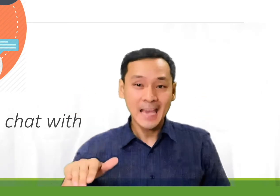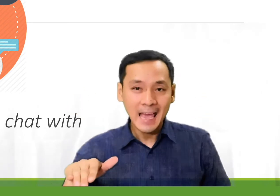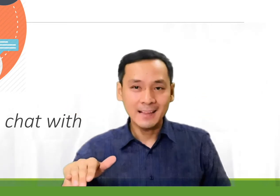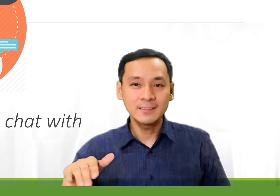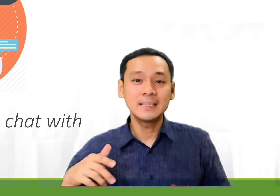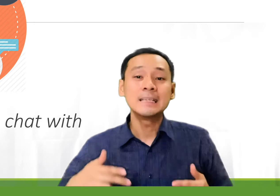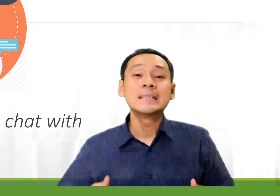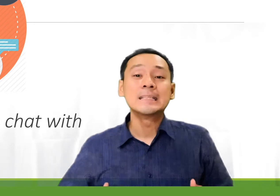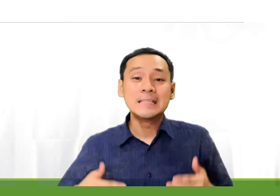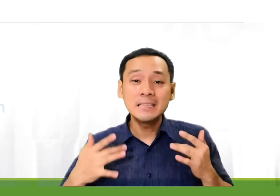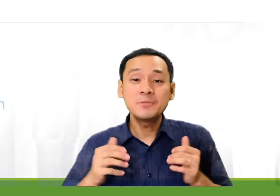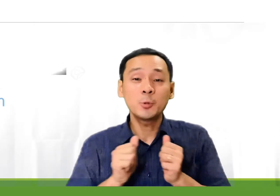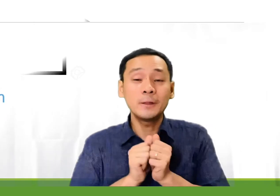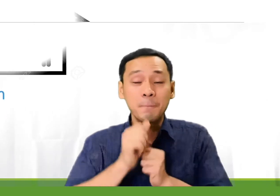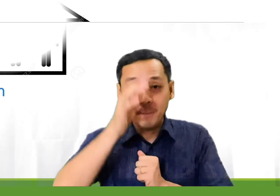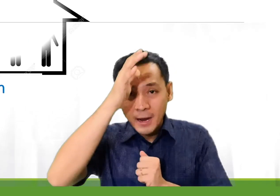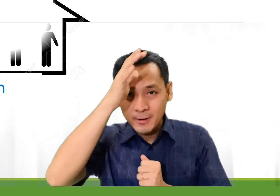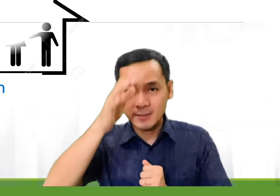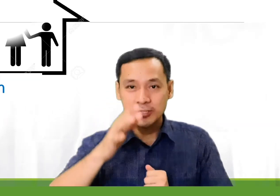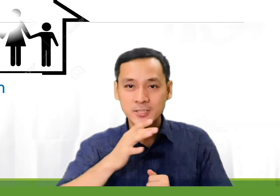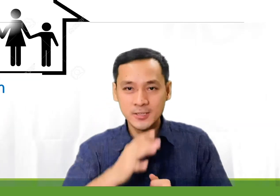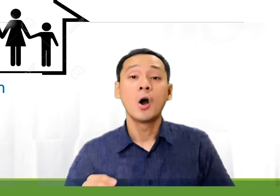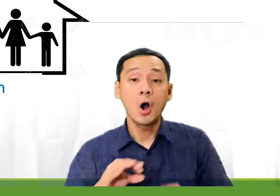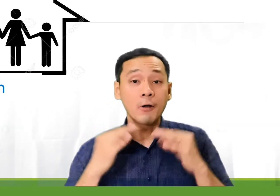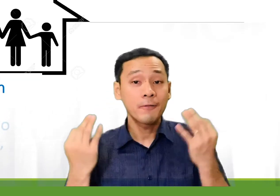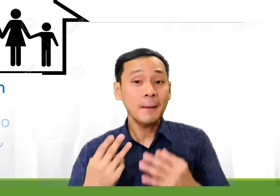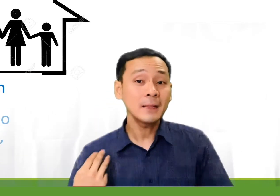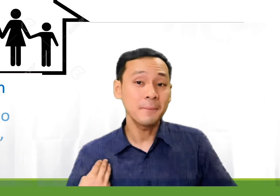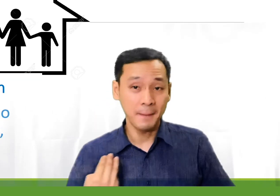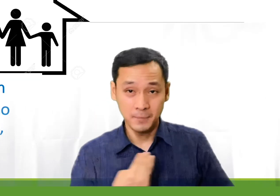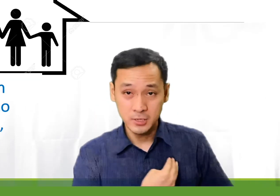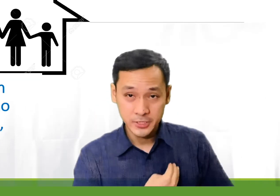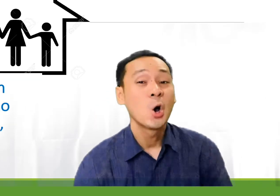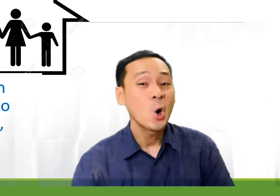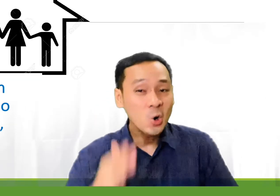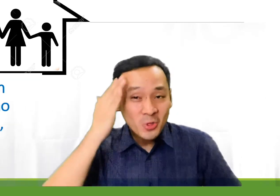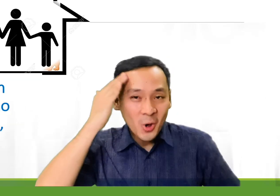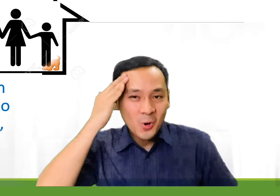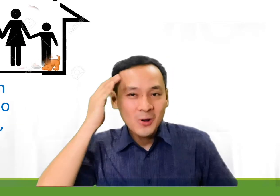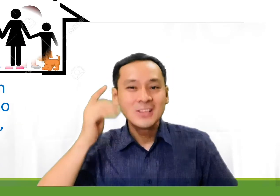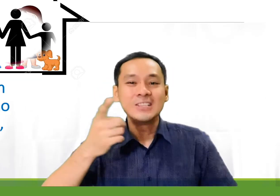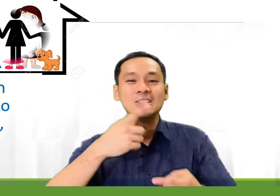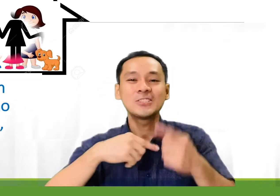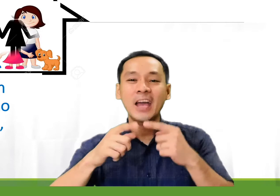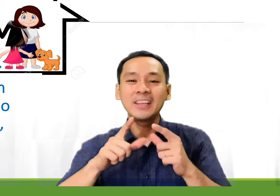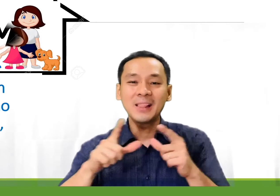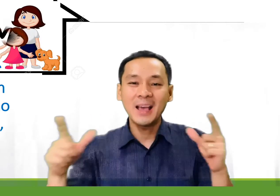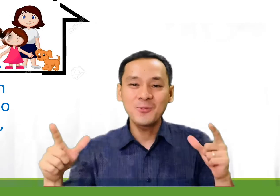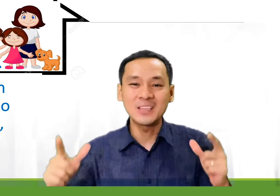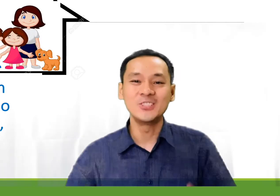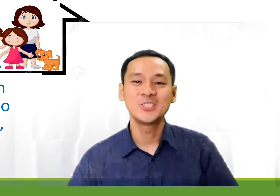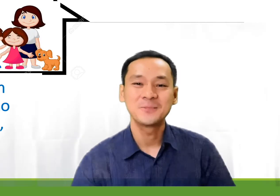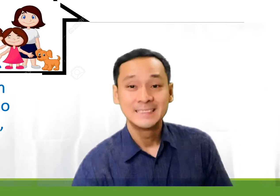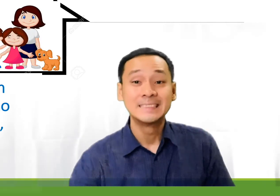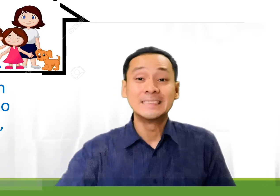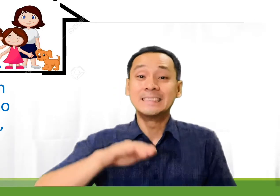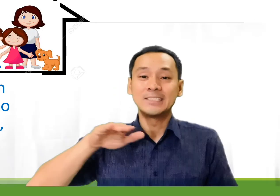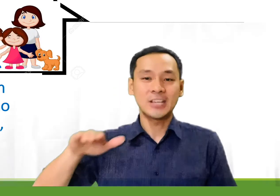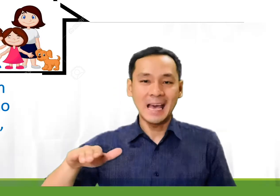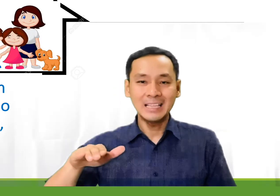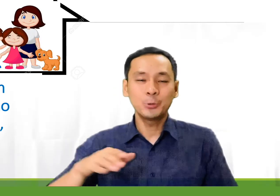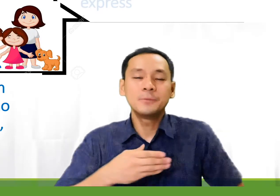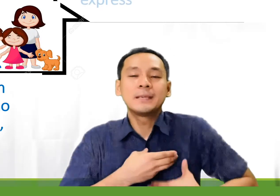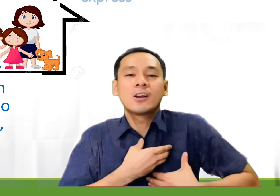the child lives with parents or family members who know sign language.